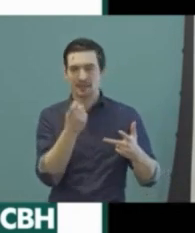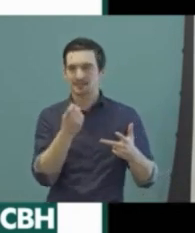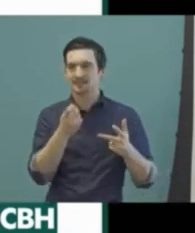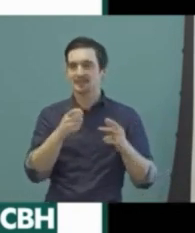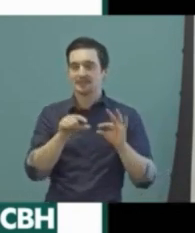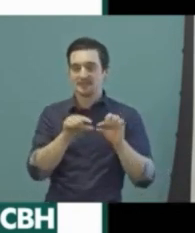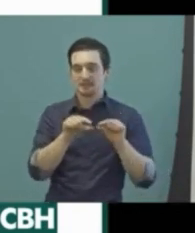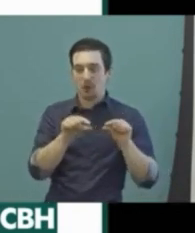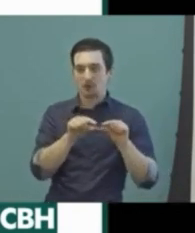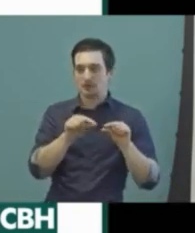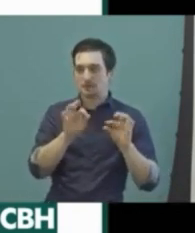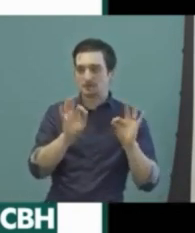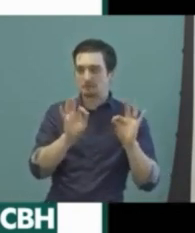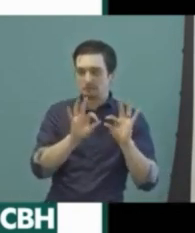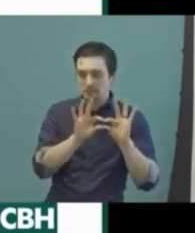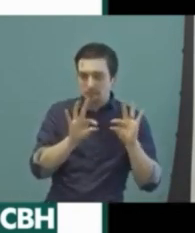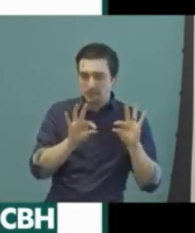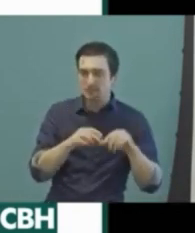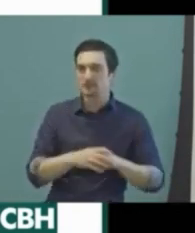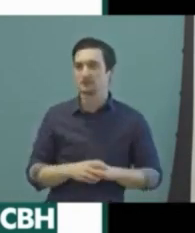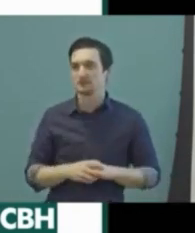very small.